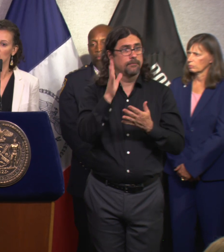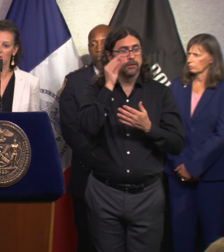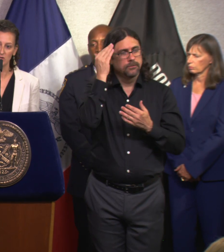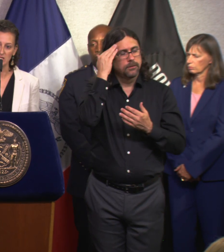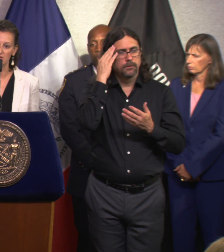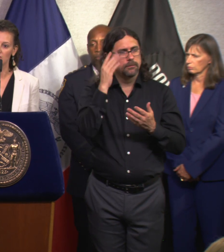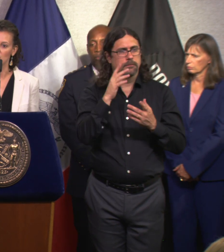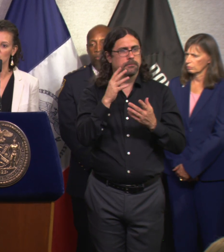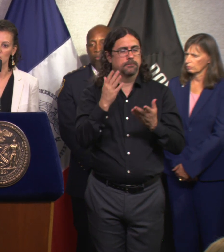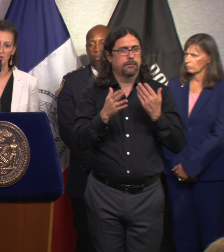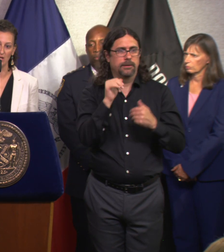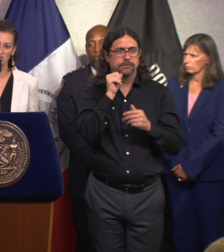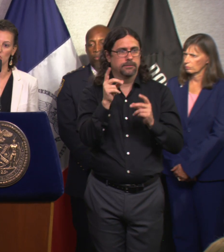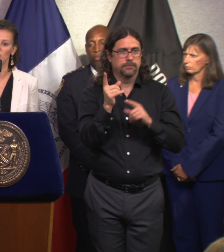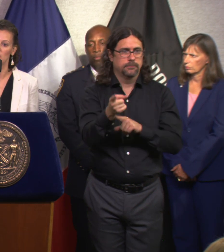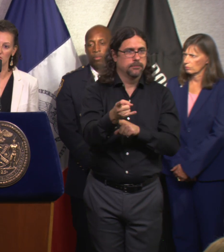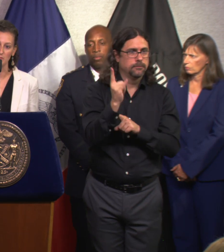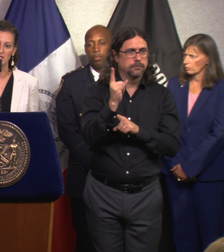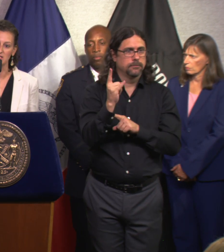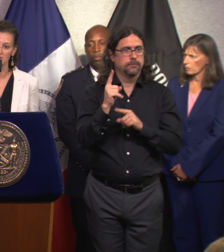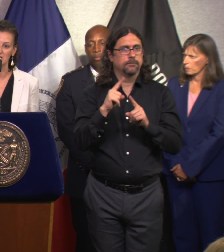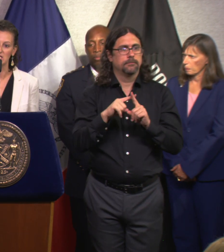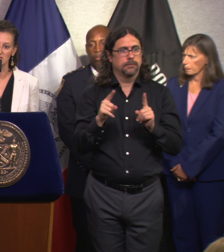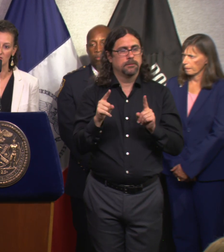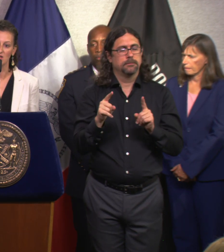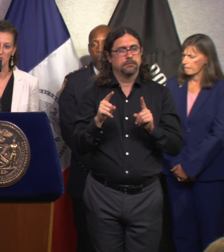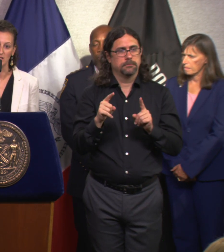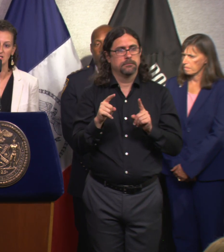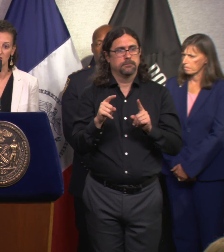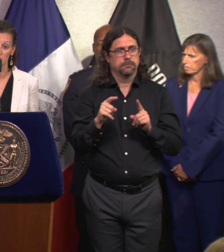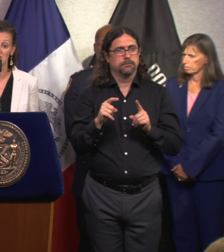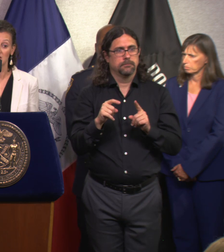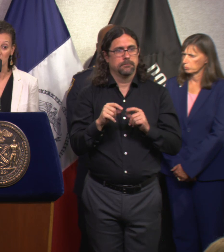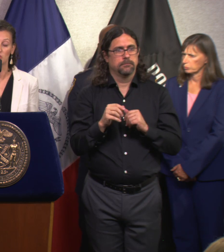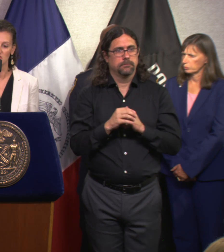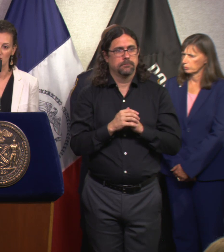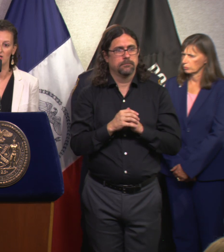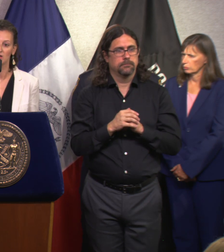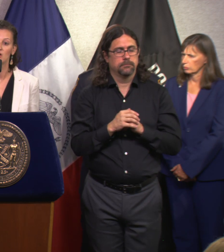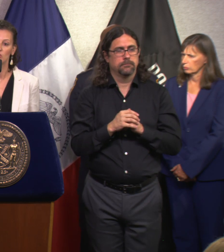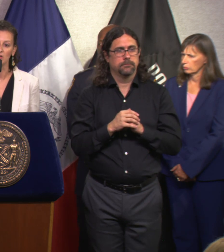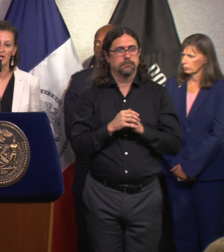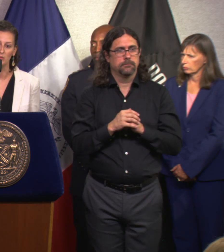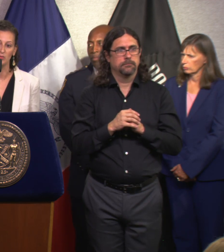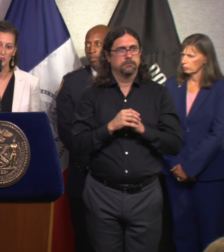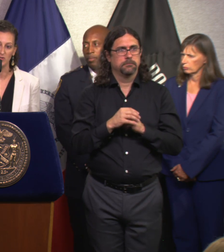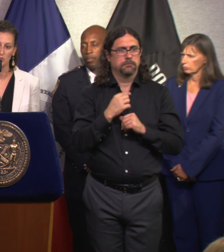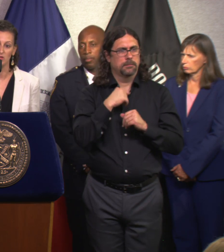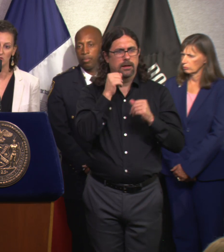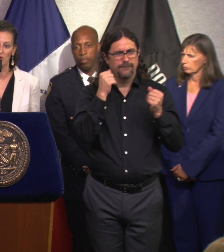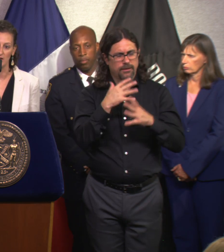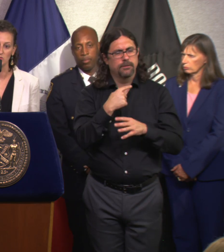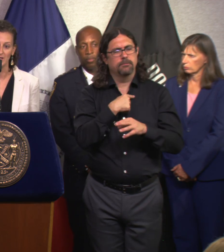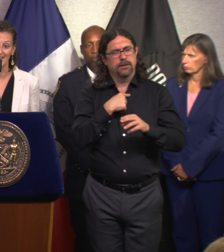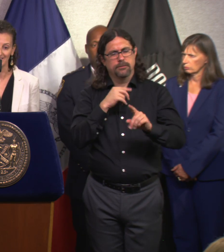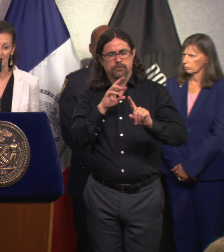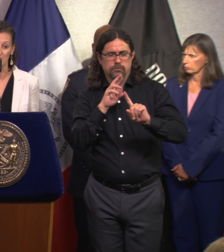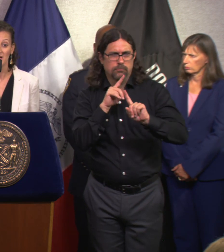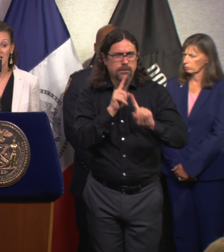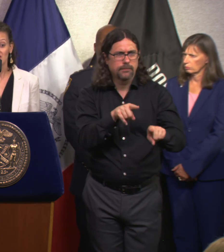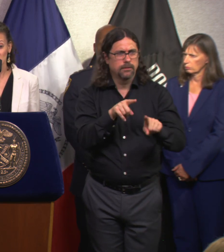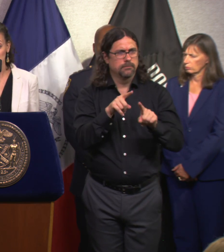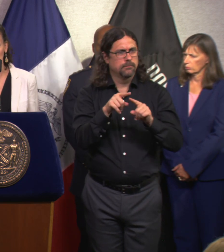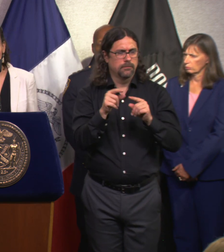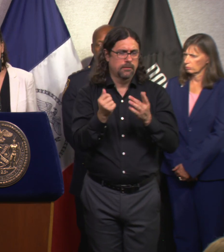vigilant. We're not increasing fears. We're making sure we're being responsive to the needs of the communities as we see them, and we're sharing reliable reports with you all as we get